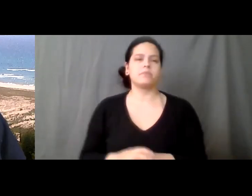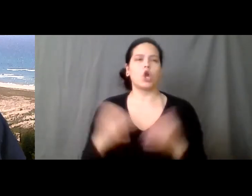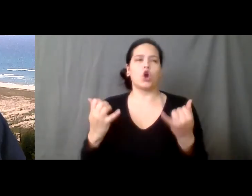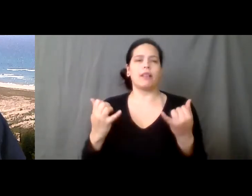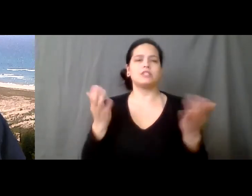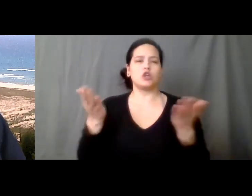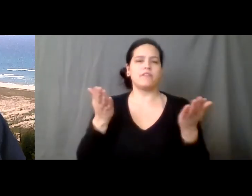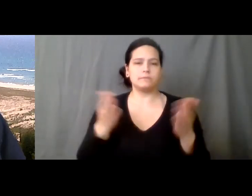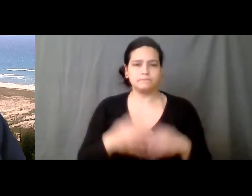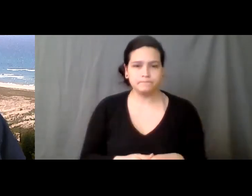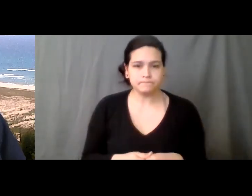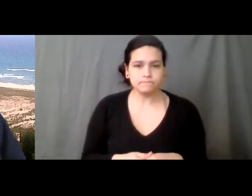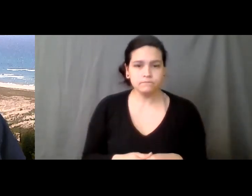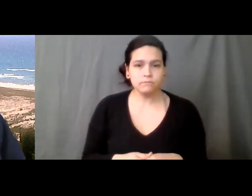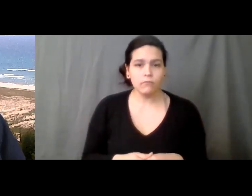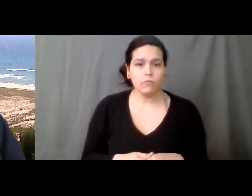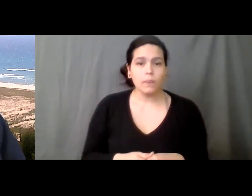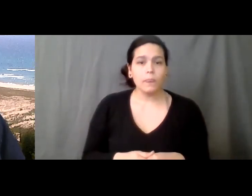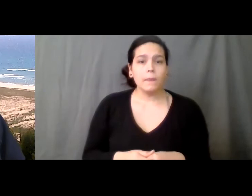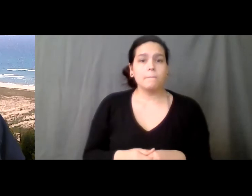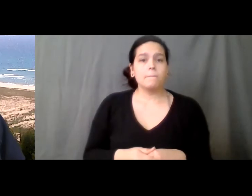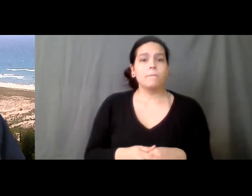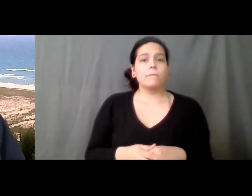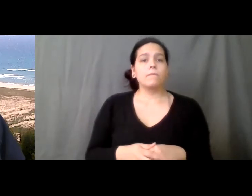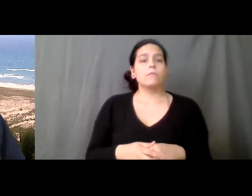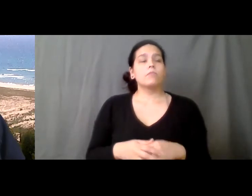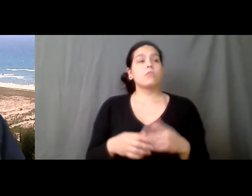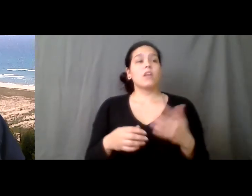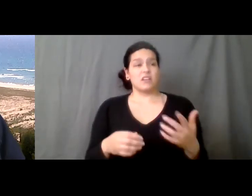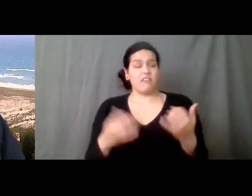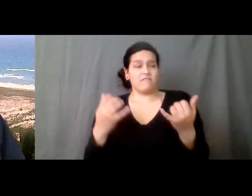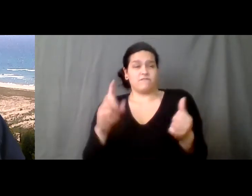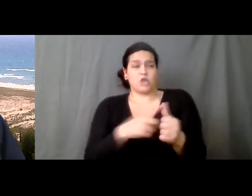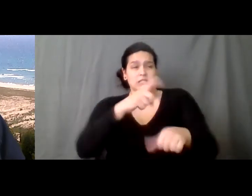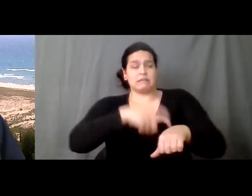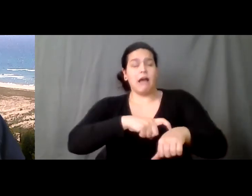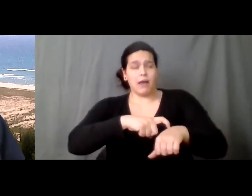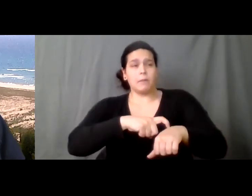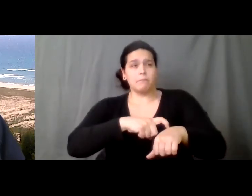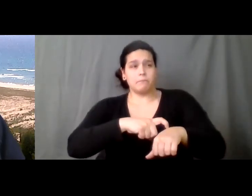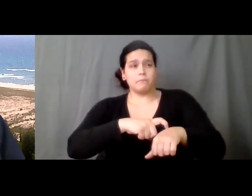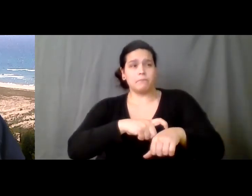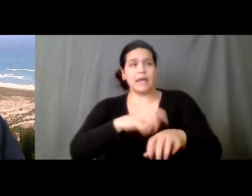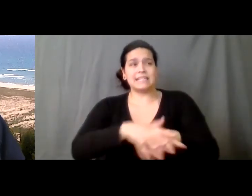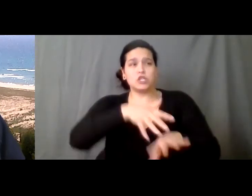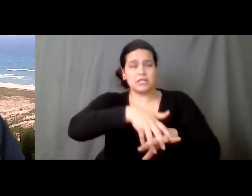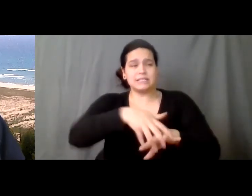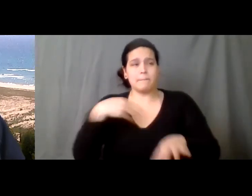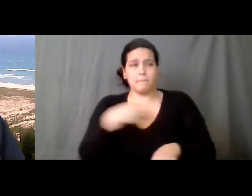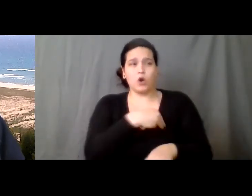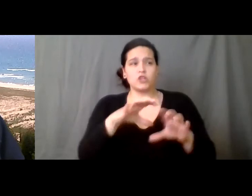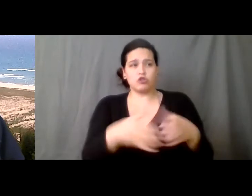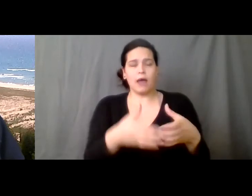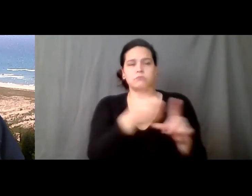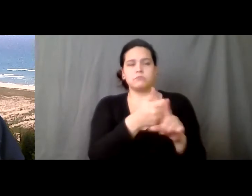And this is the first time there's been an indigenous citizen of a tribe who's been a member, who's been one of the commissioners.